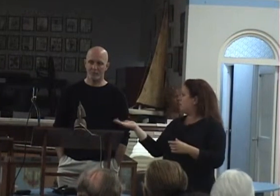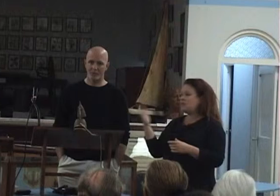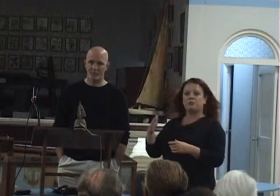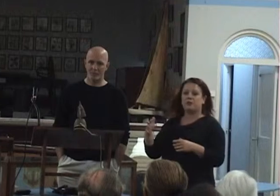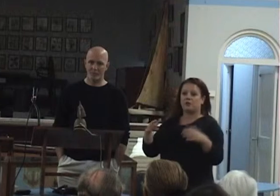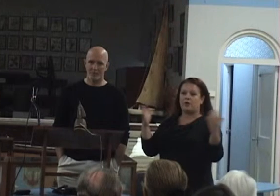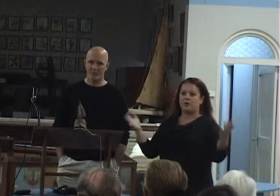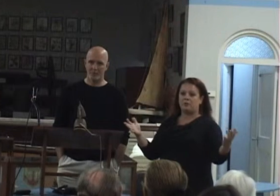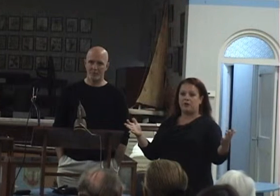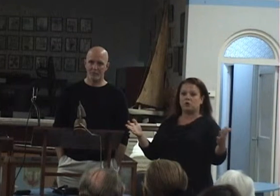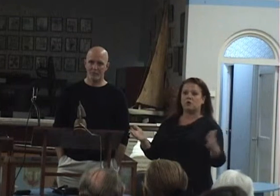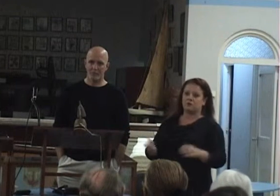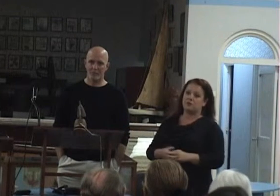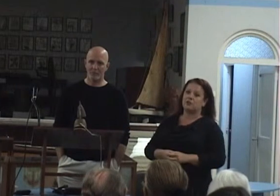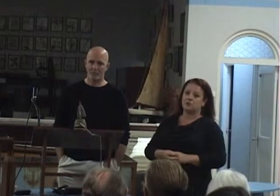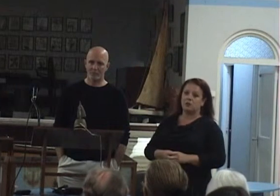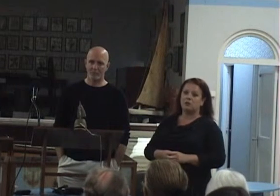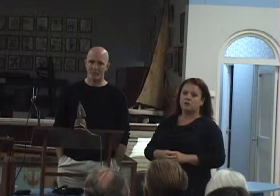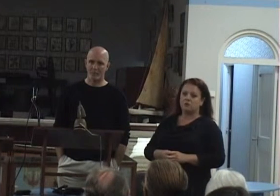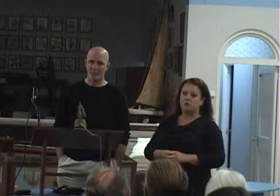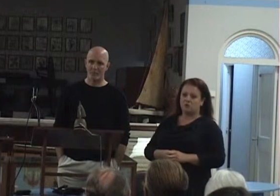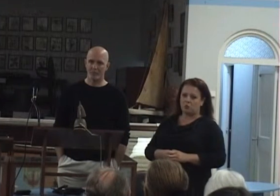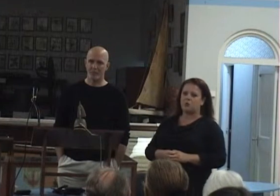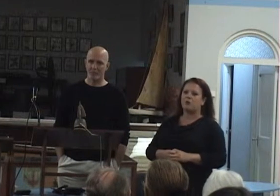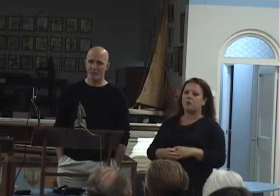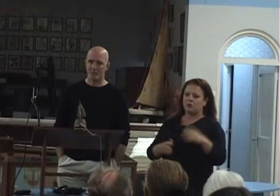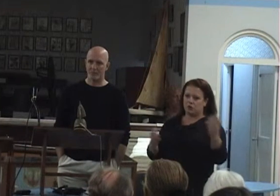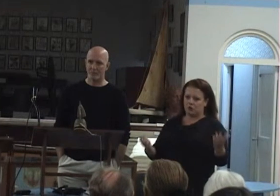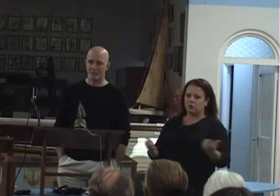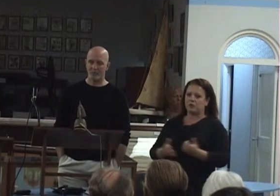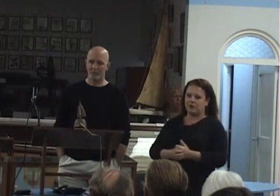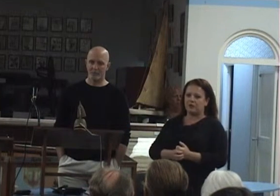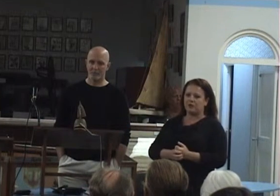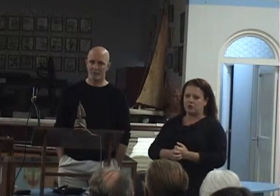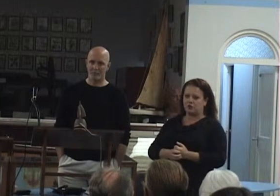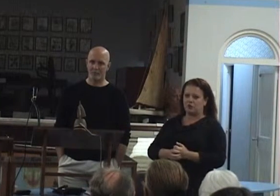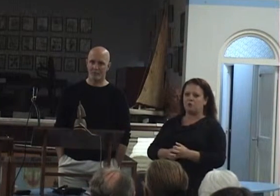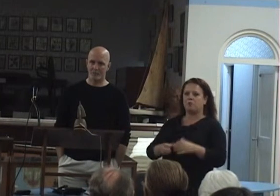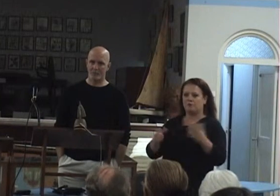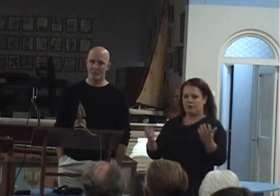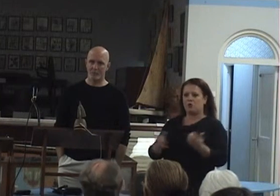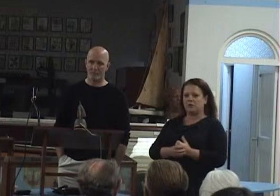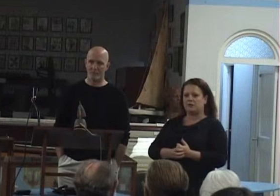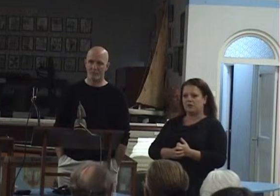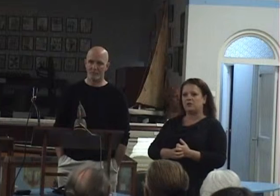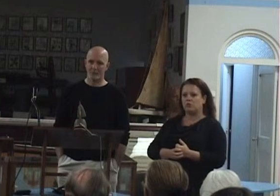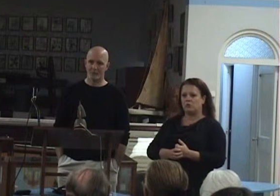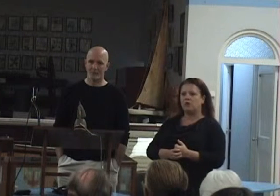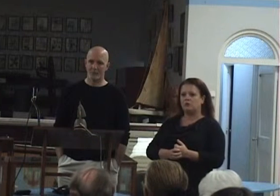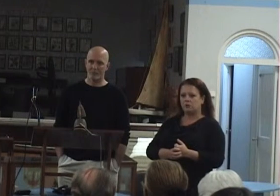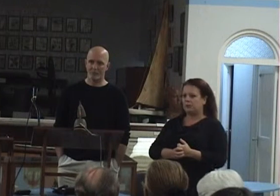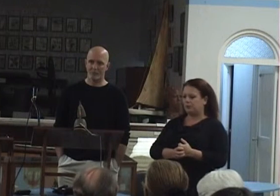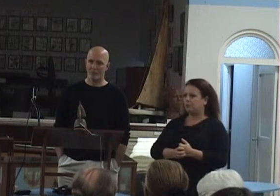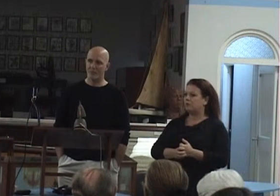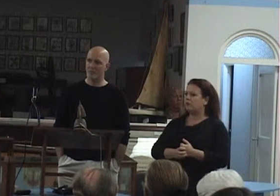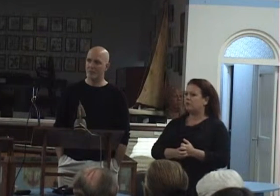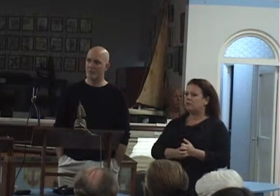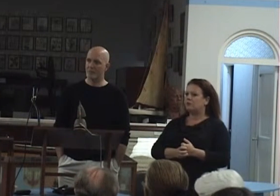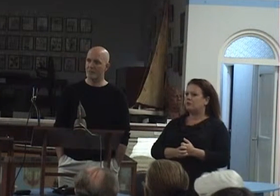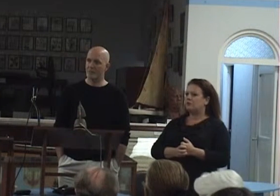these planters all have their major holdings on Exuma. So it would have been a larger plantation, or their, was on